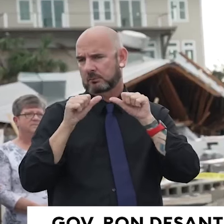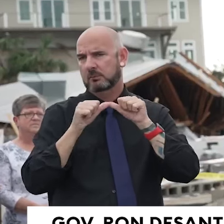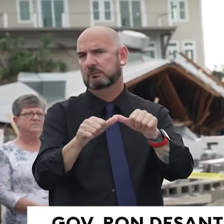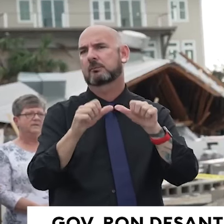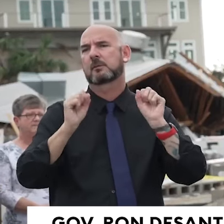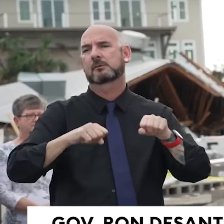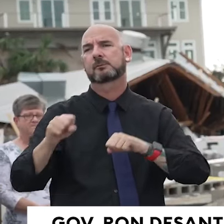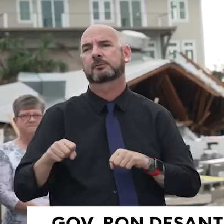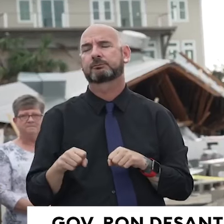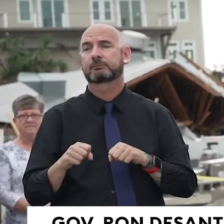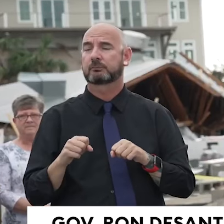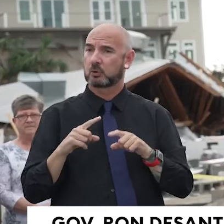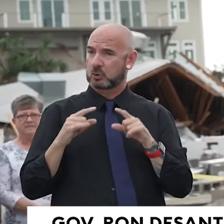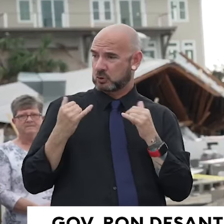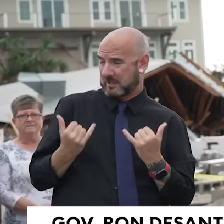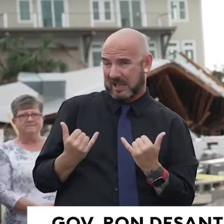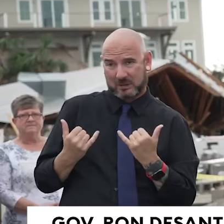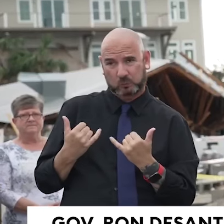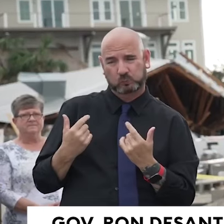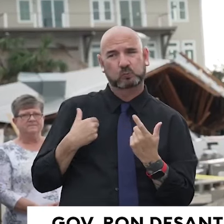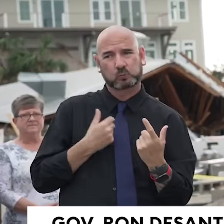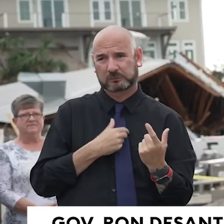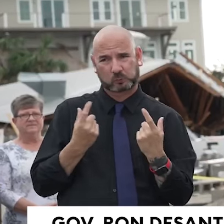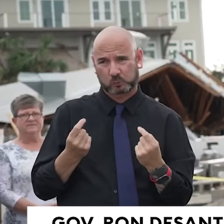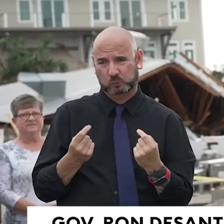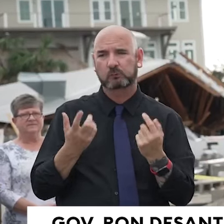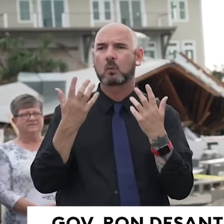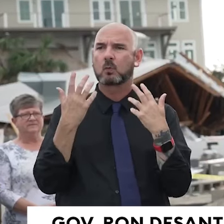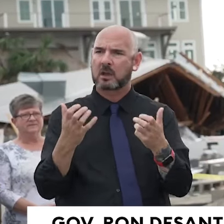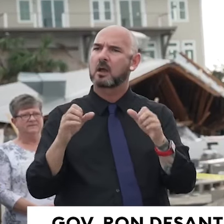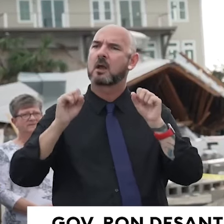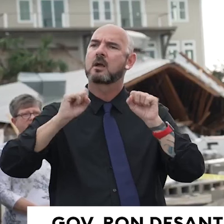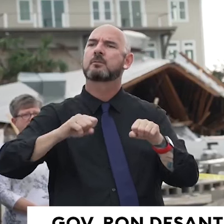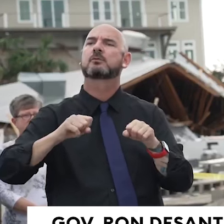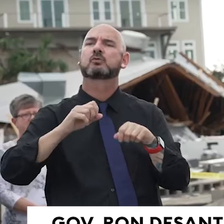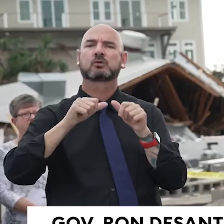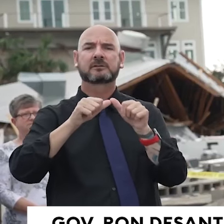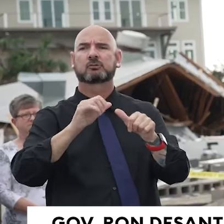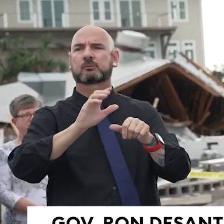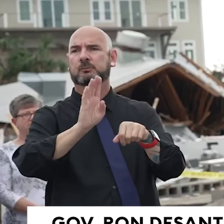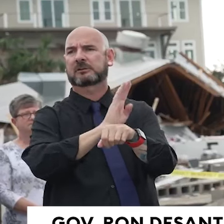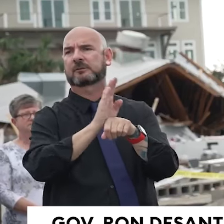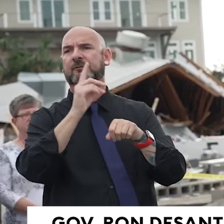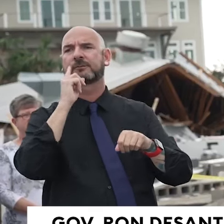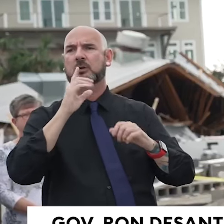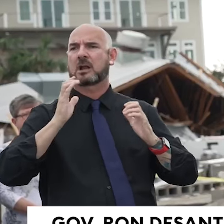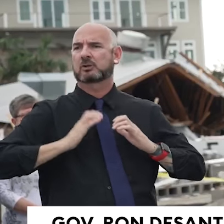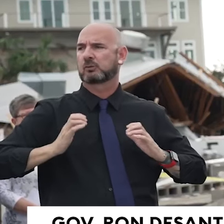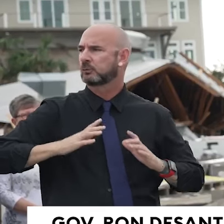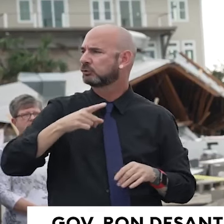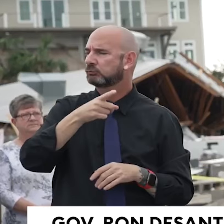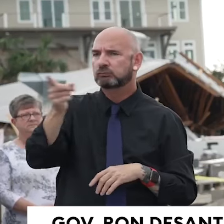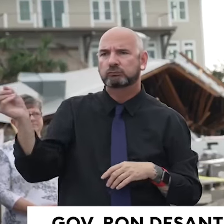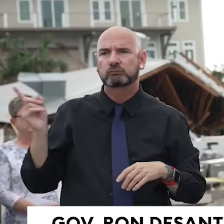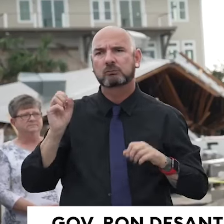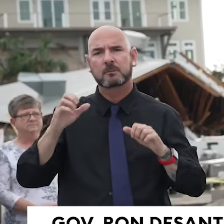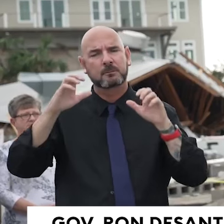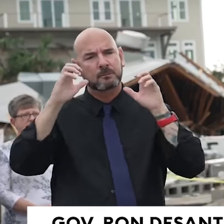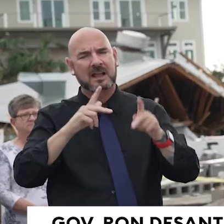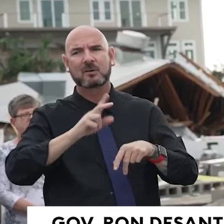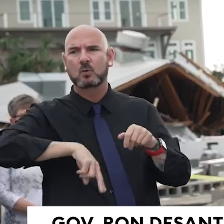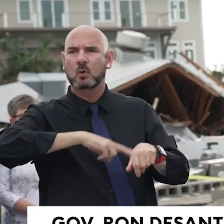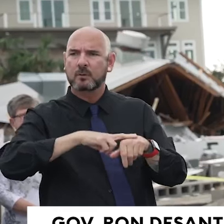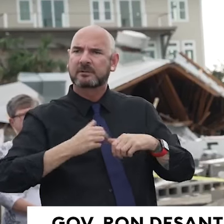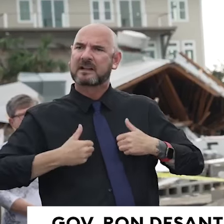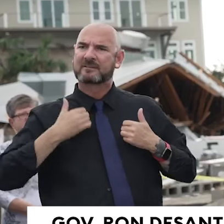but in the meantime, we want them to be able to stay in business and for patrons to be able to get back to a normal life as quickly as